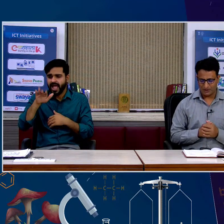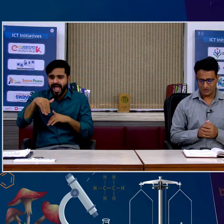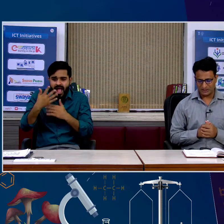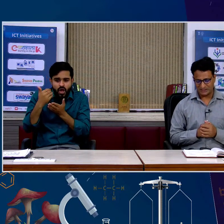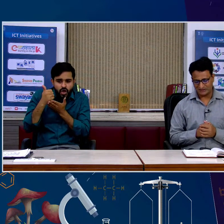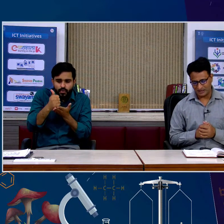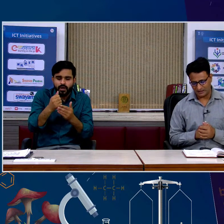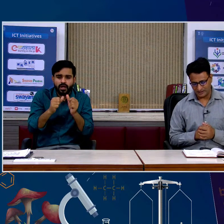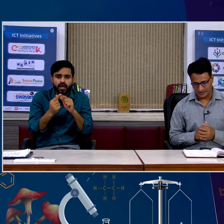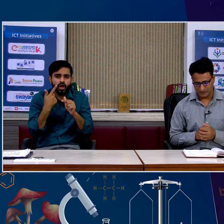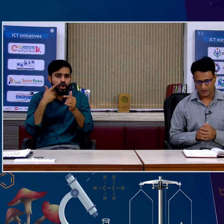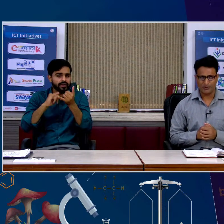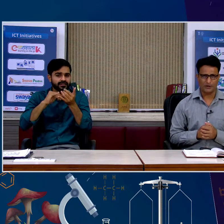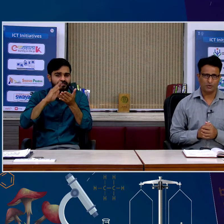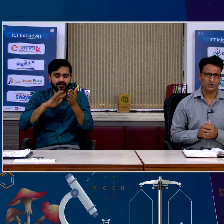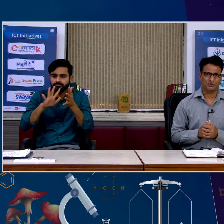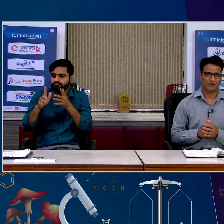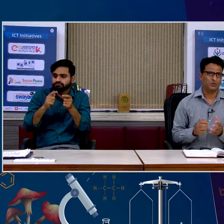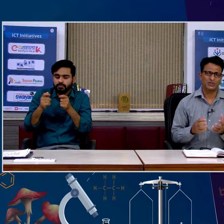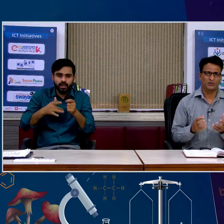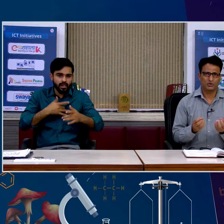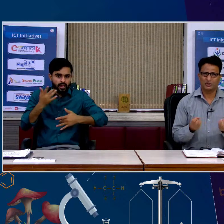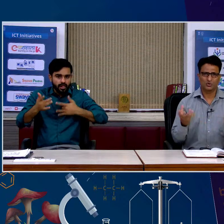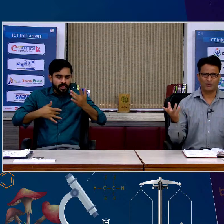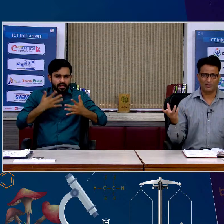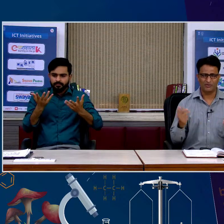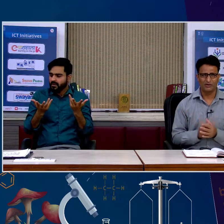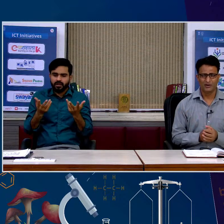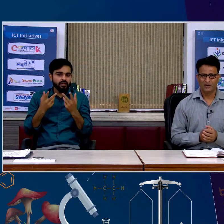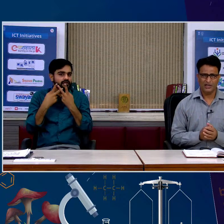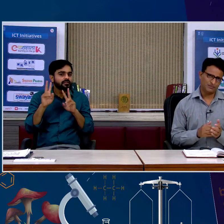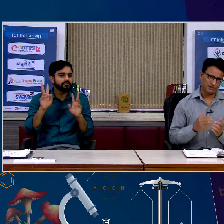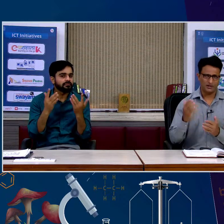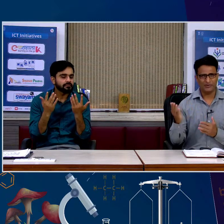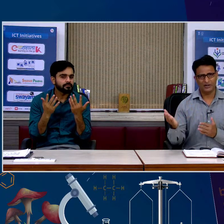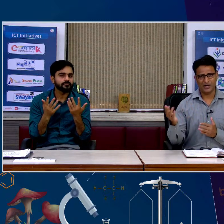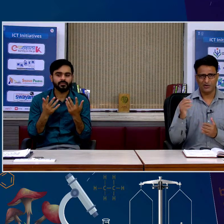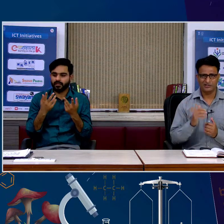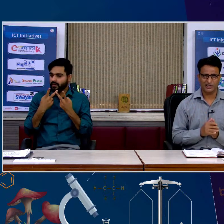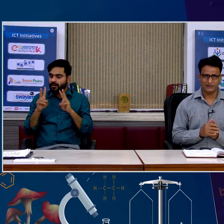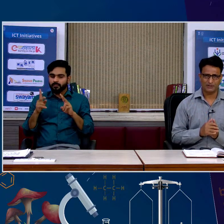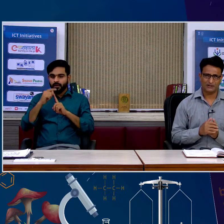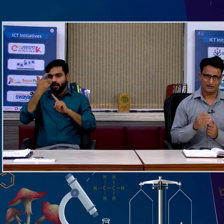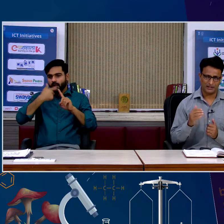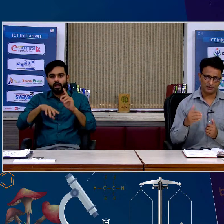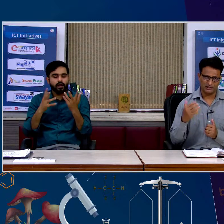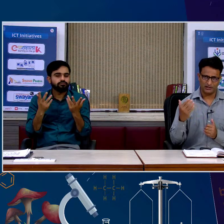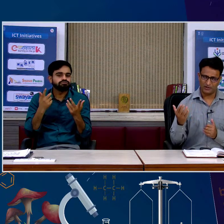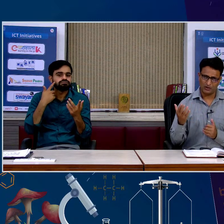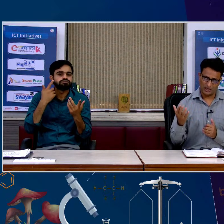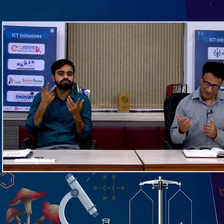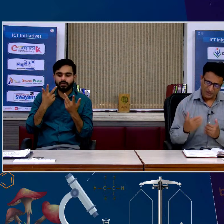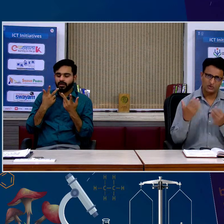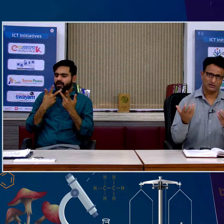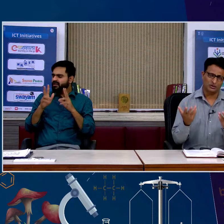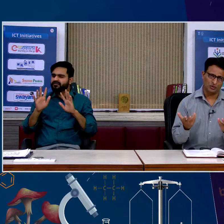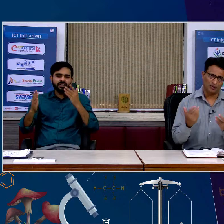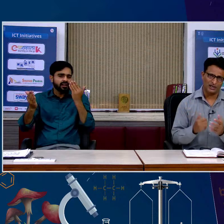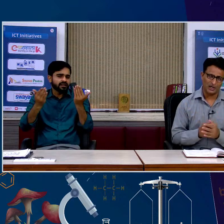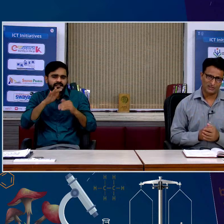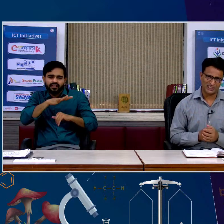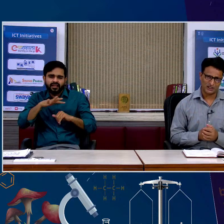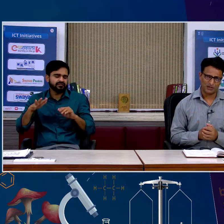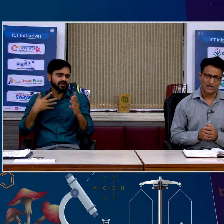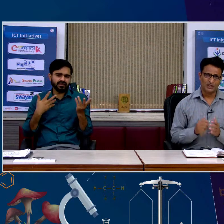help an autistic child deal with big emotions? Emotions could be different as per the different ideology, as per the different average